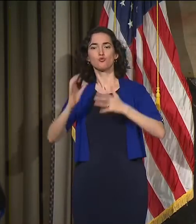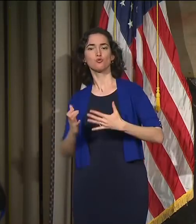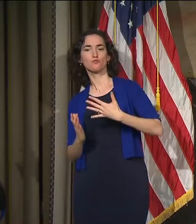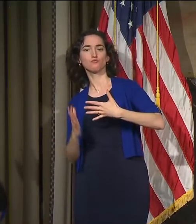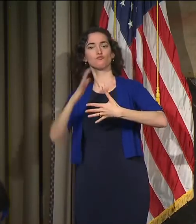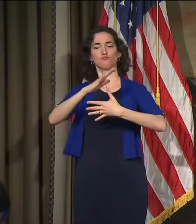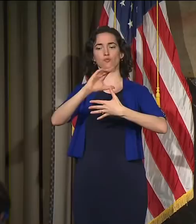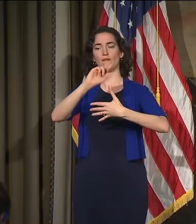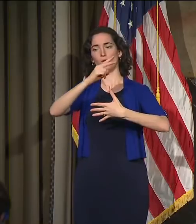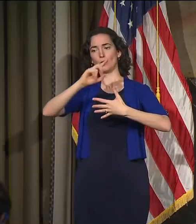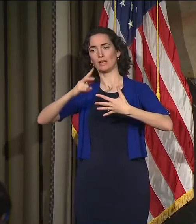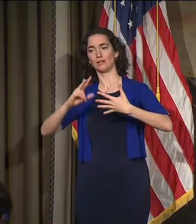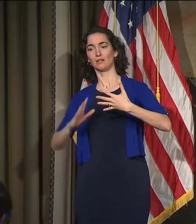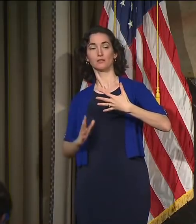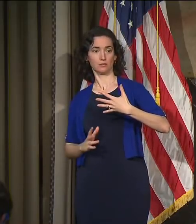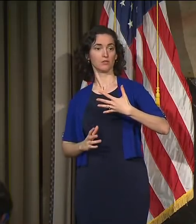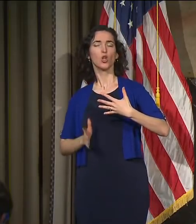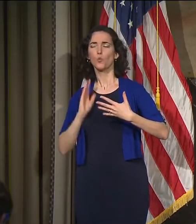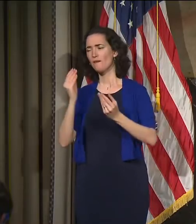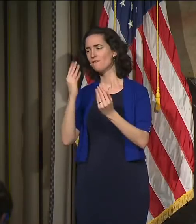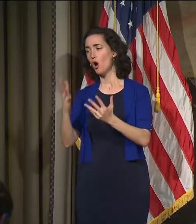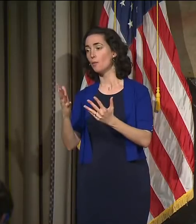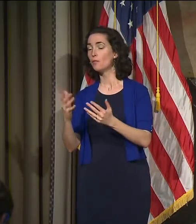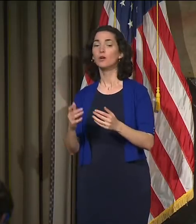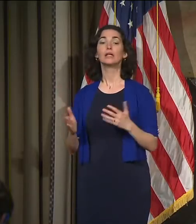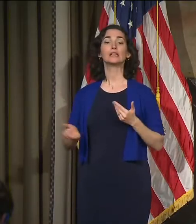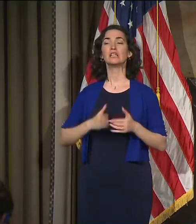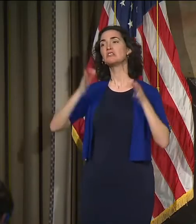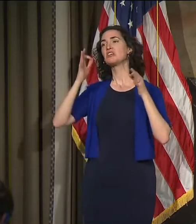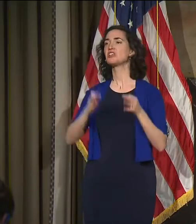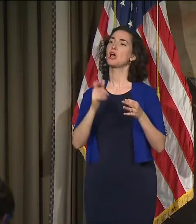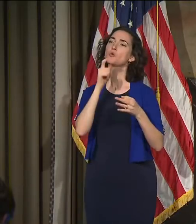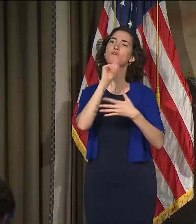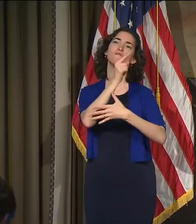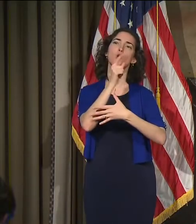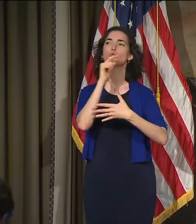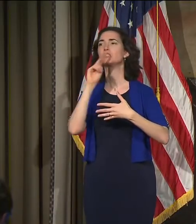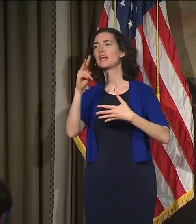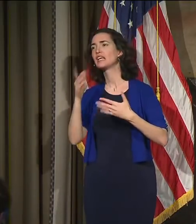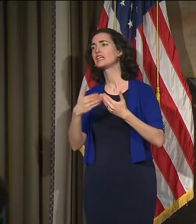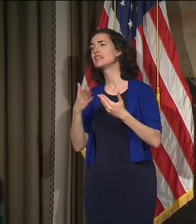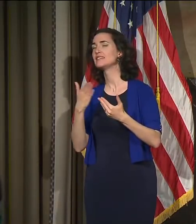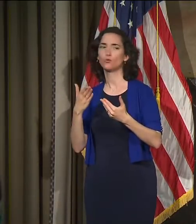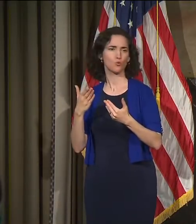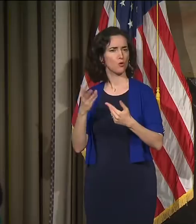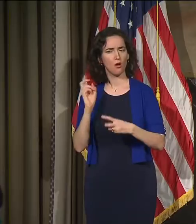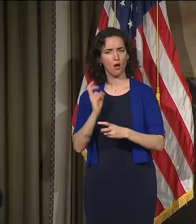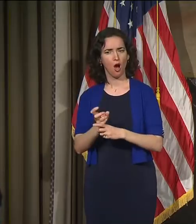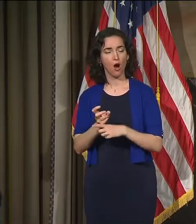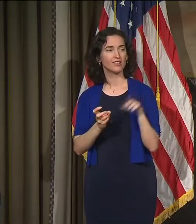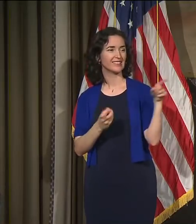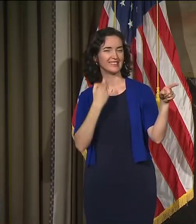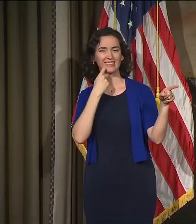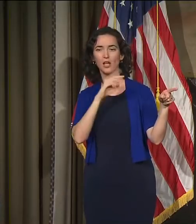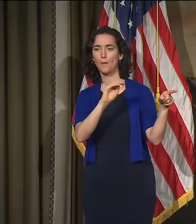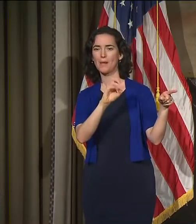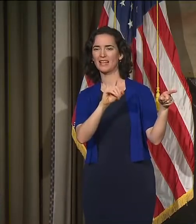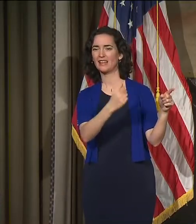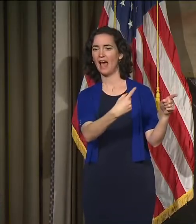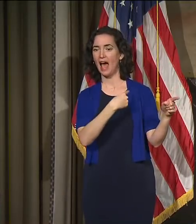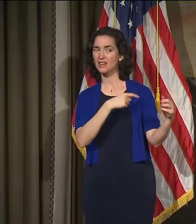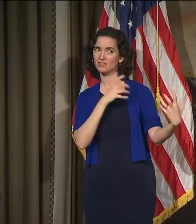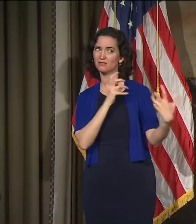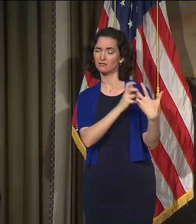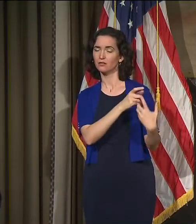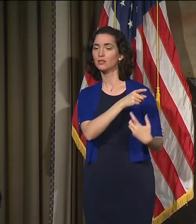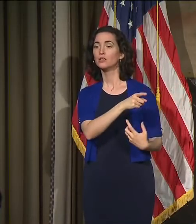obviously not easy decisions. And it is, I think this gets back to Melinda's question. It is easy